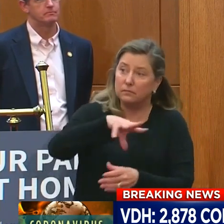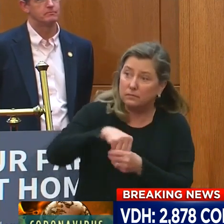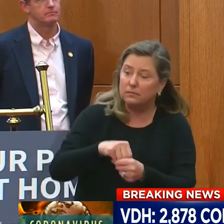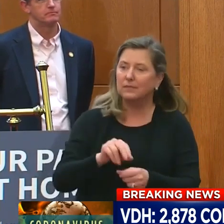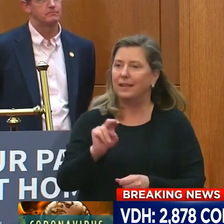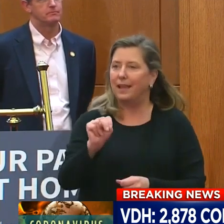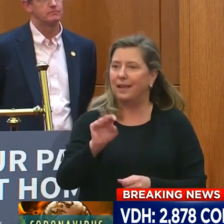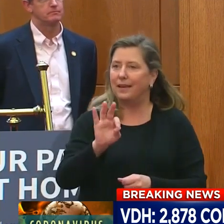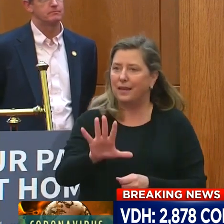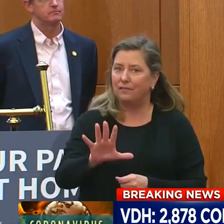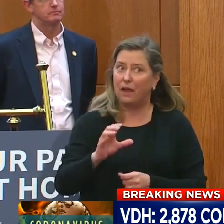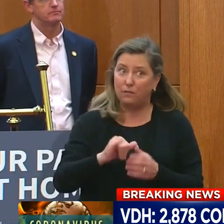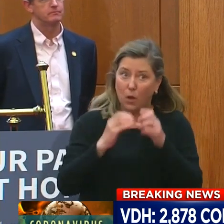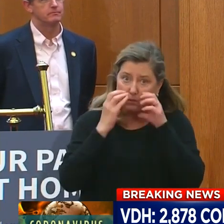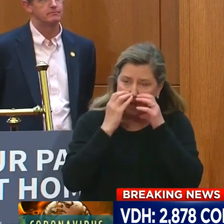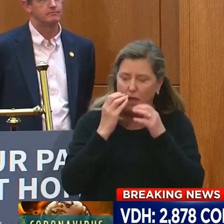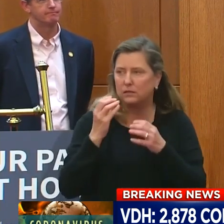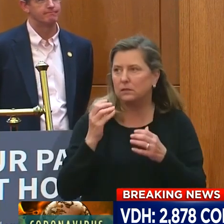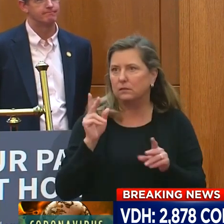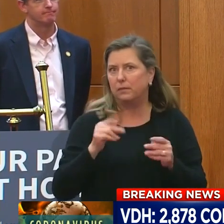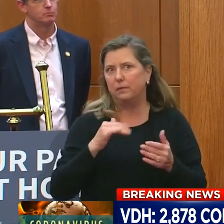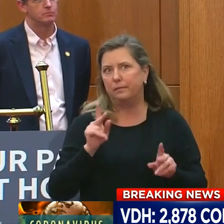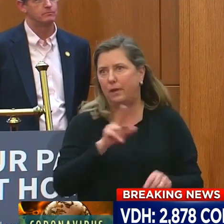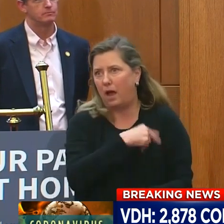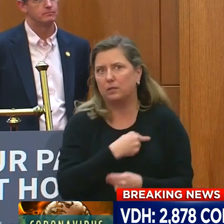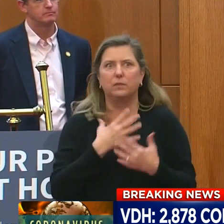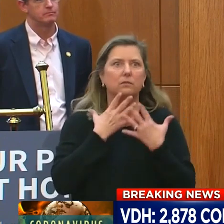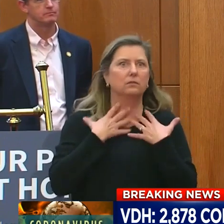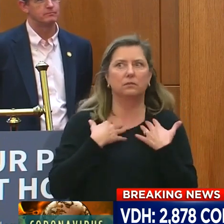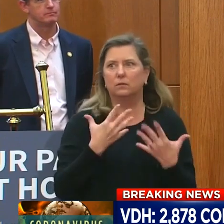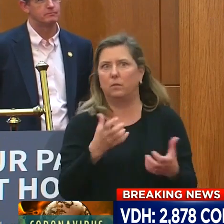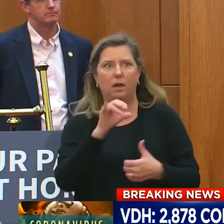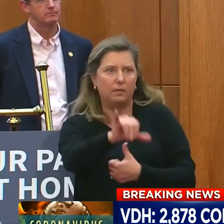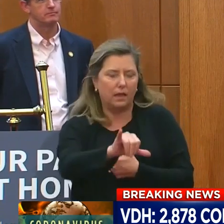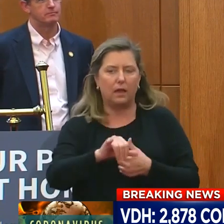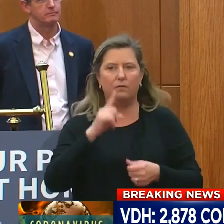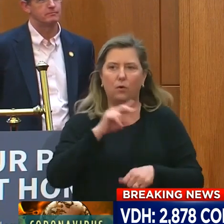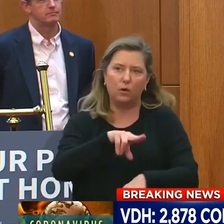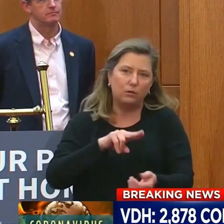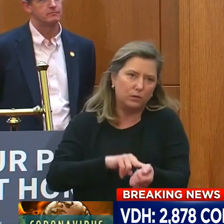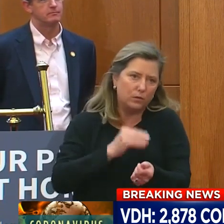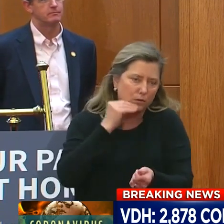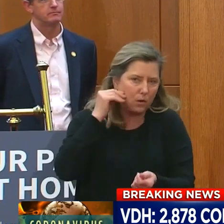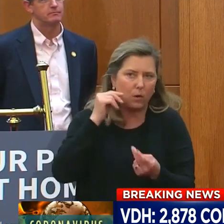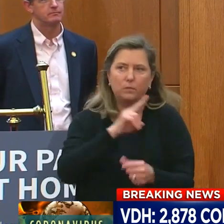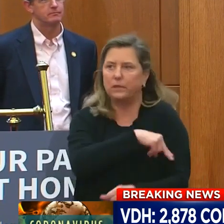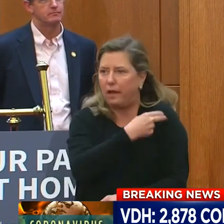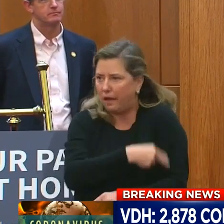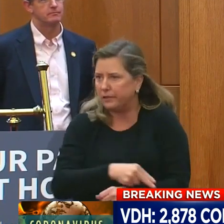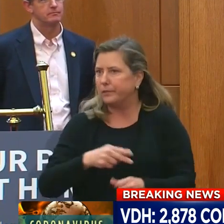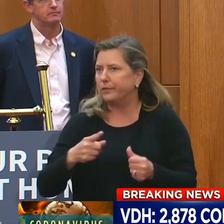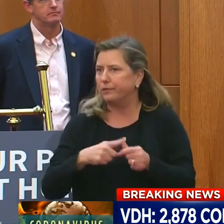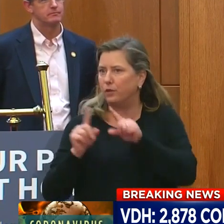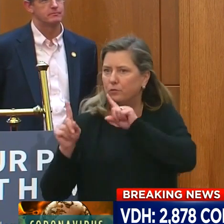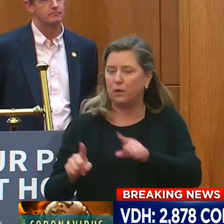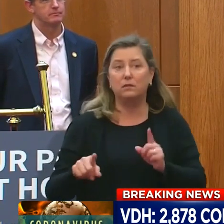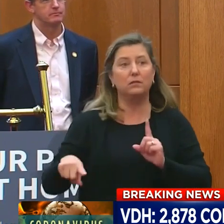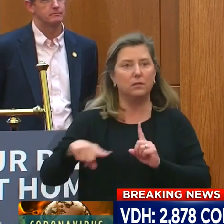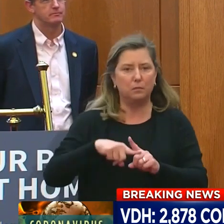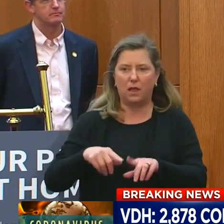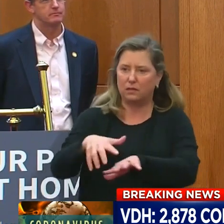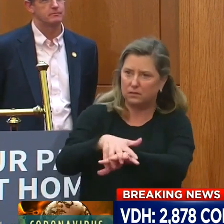in such great demand in our hospitals and nursing homes and first responder communities, as well as gloves and gowns and the